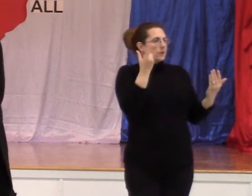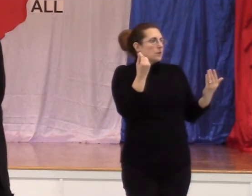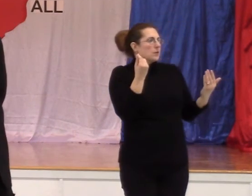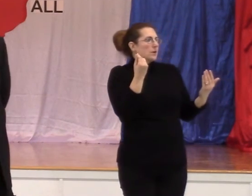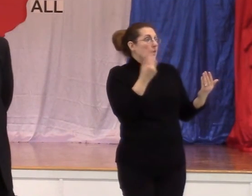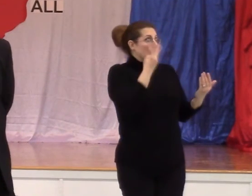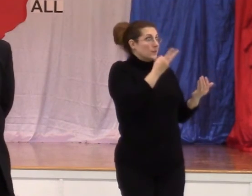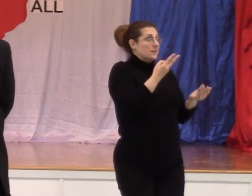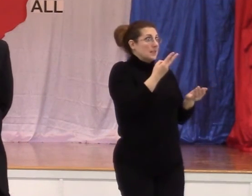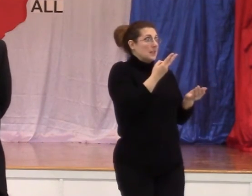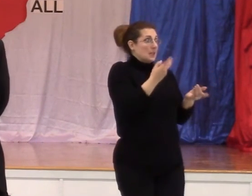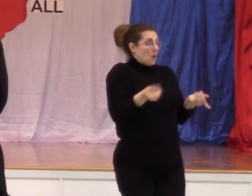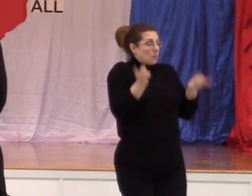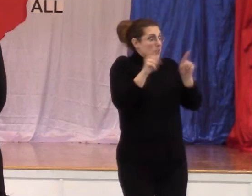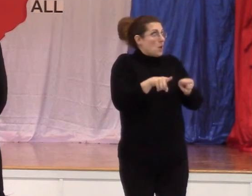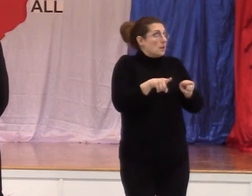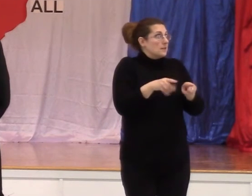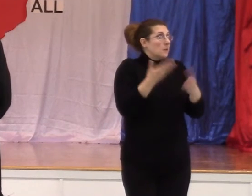you'll see this result.